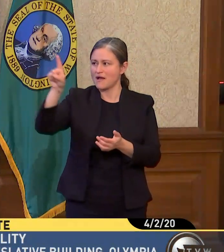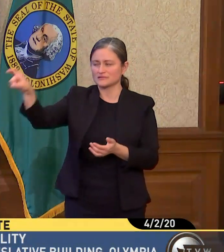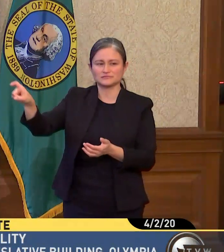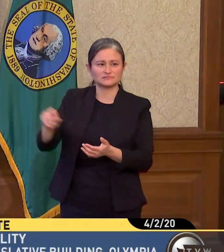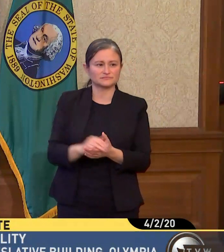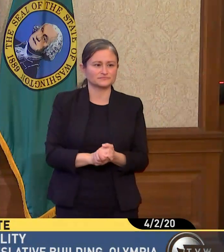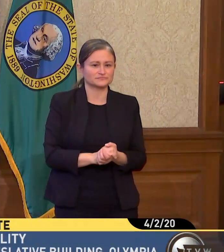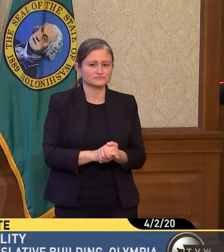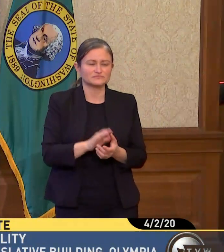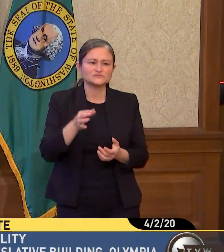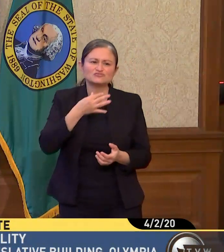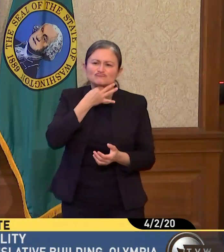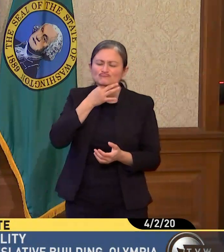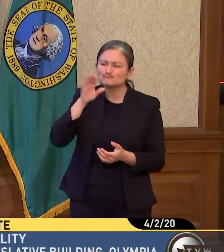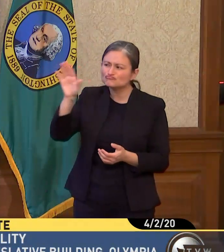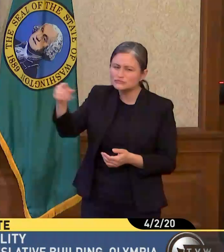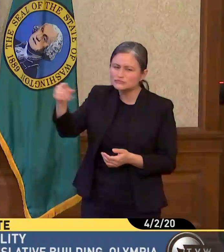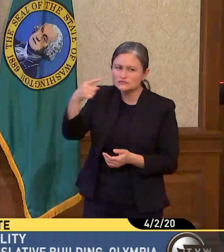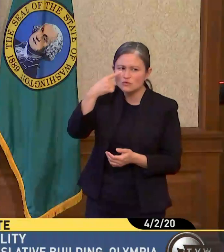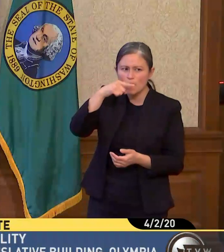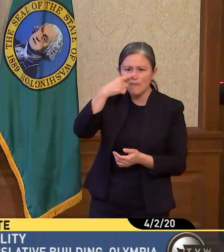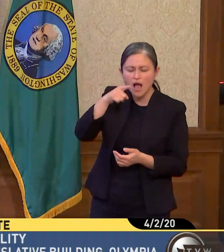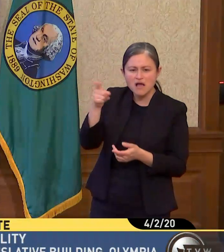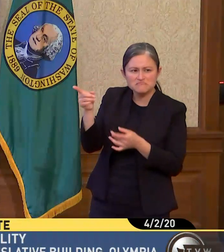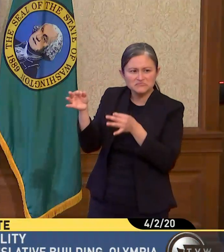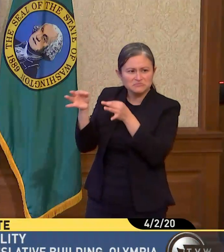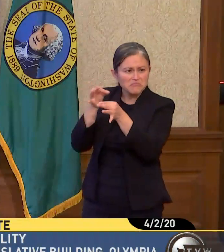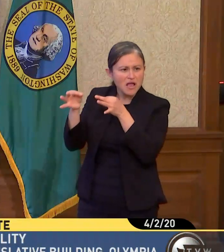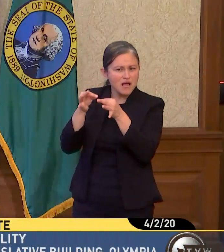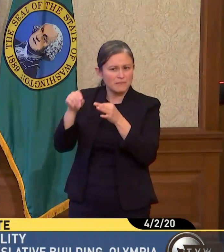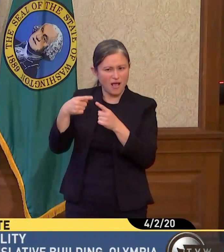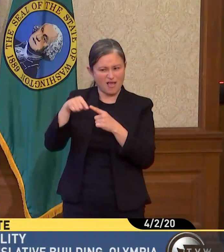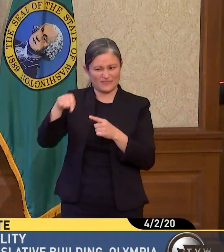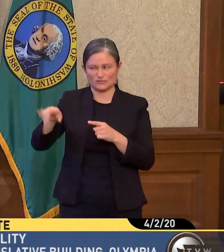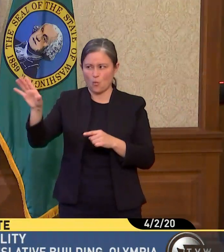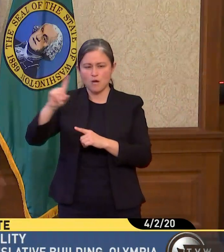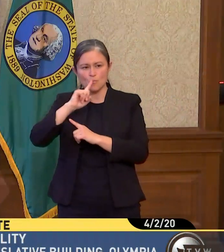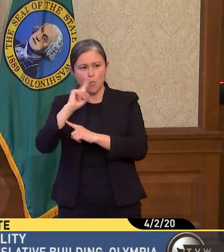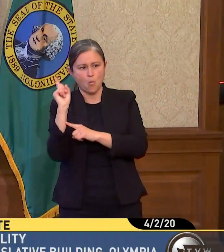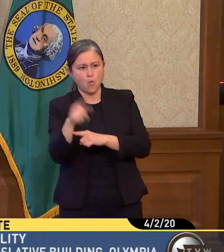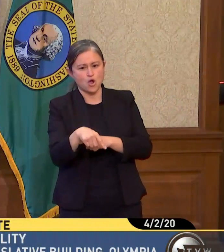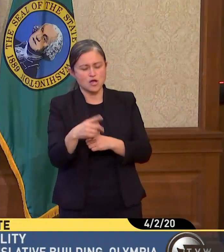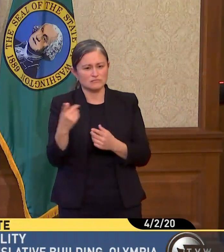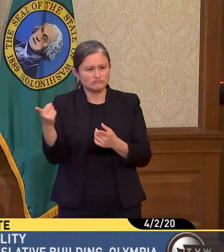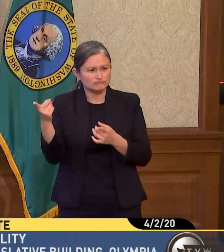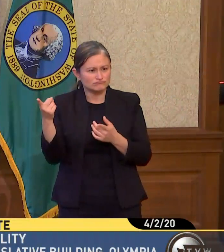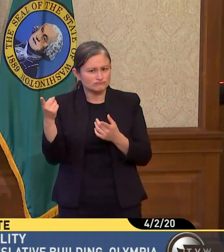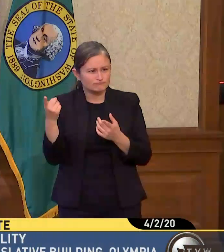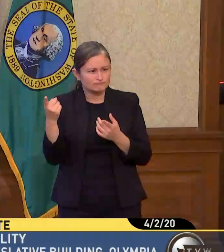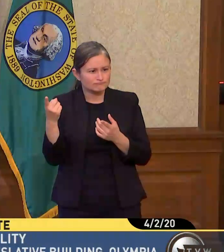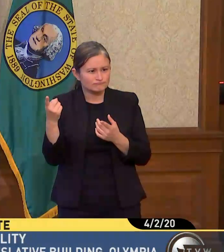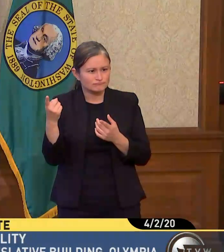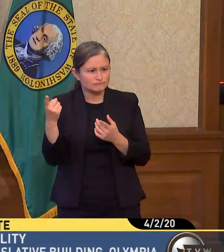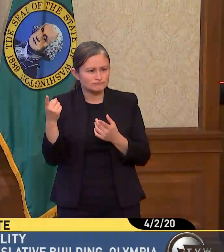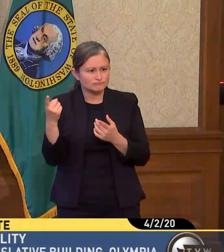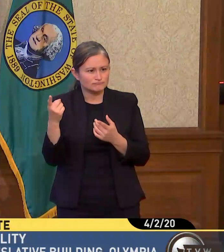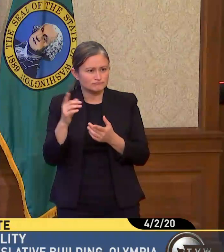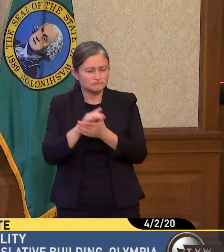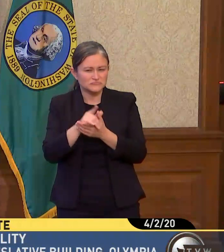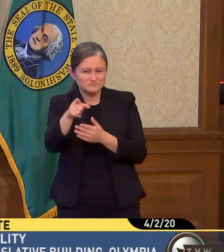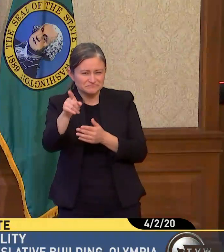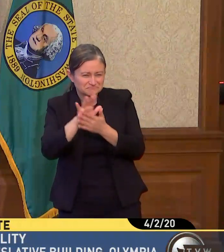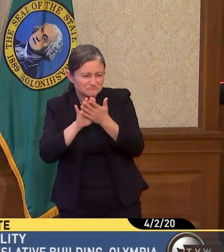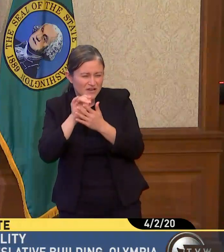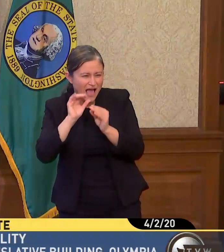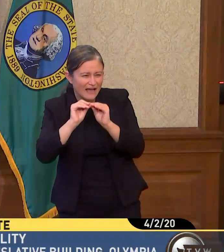where we're at when it comes to May 4th for businesses to reopen on May 5th? Then also, I'm sure you saw today's numbers about the record